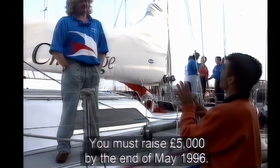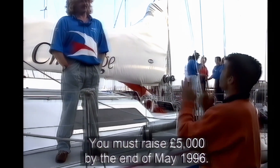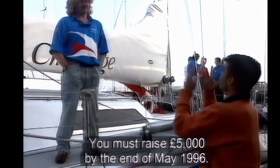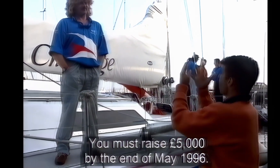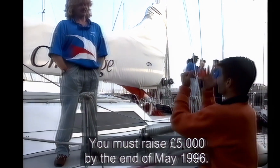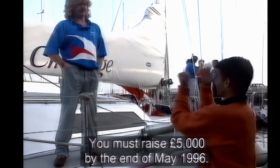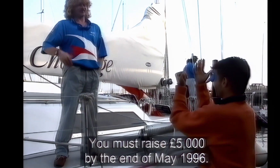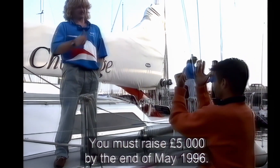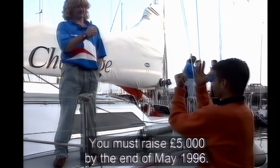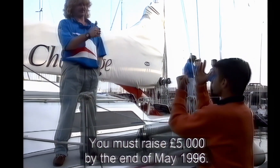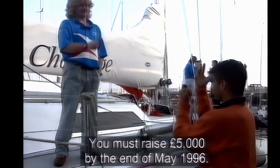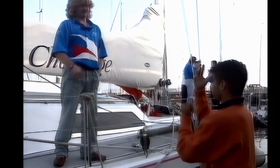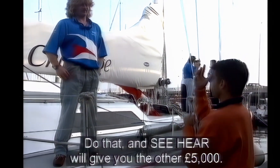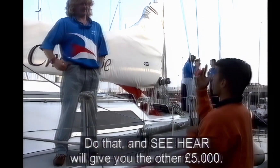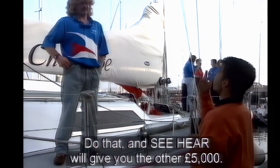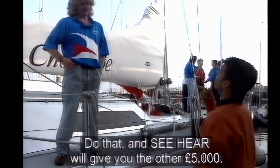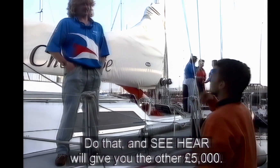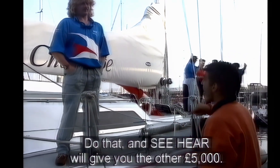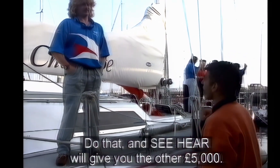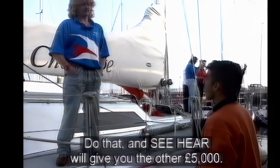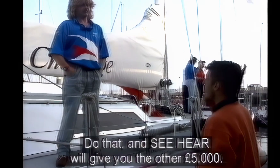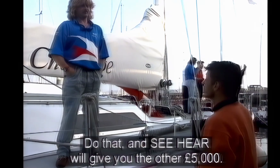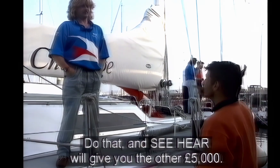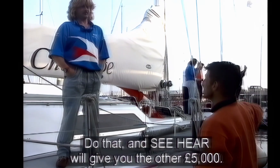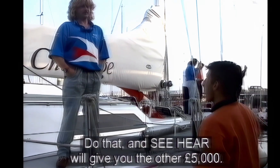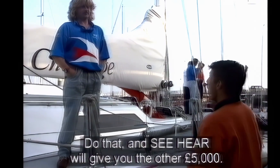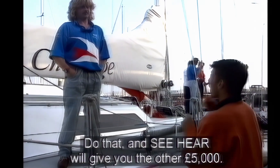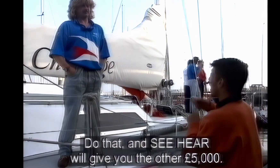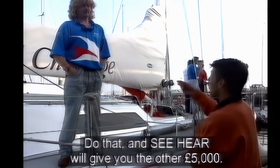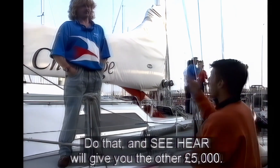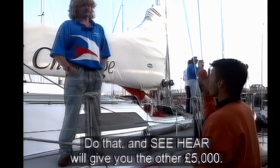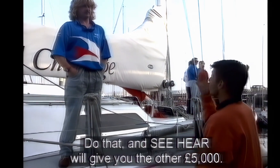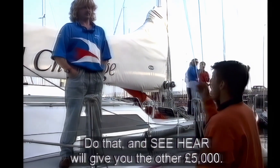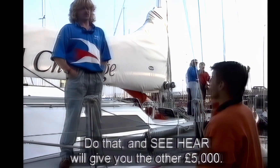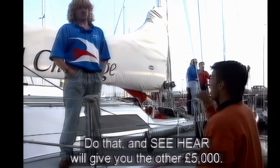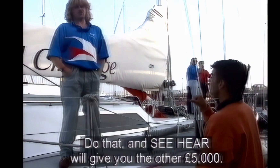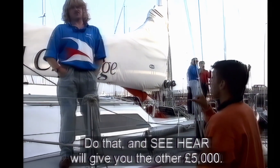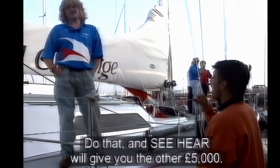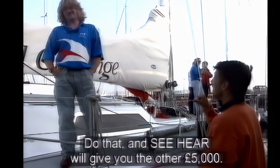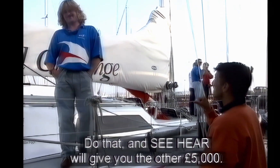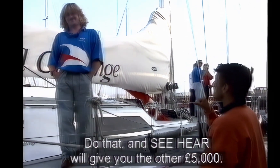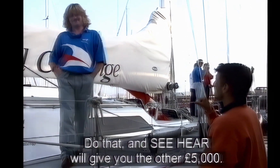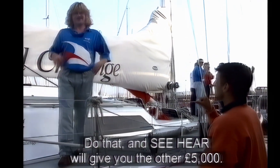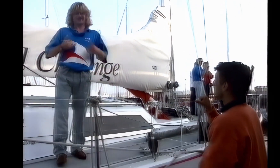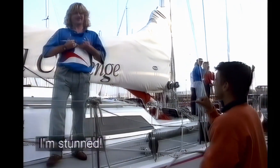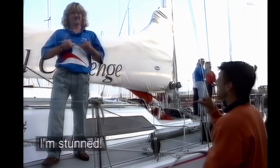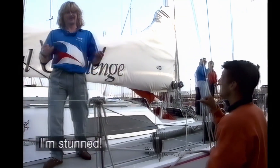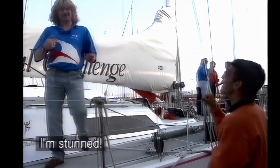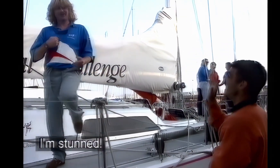1996. Okay. Do that, and see here, we'll give you the other £5,000. I'm stunned.